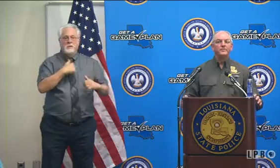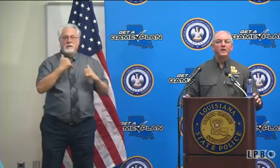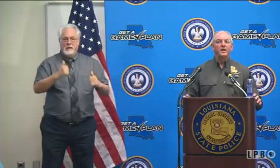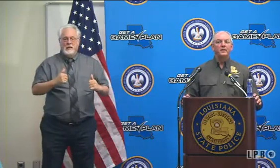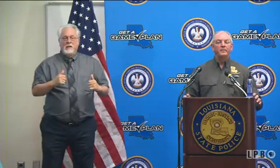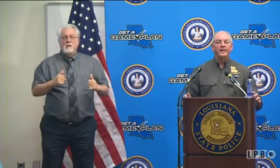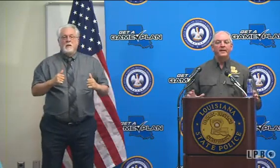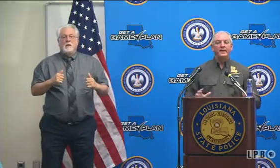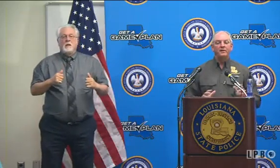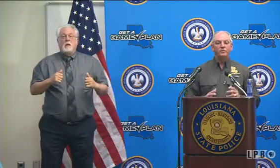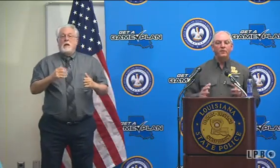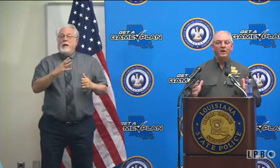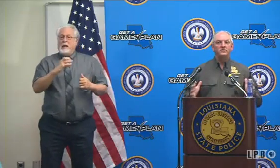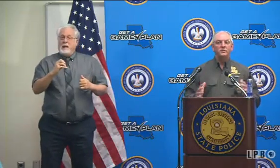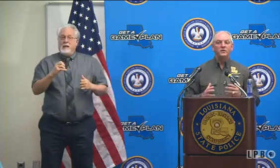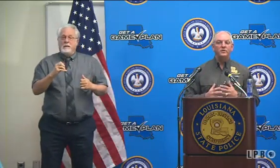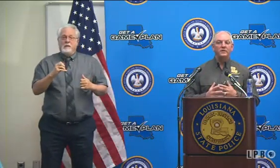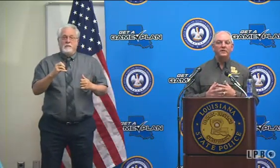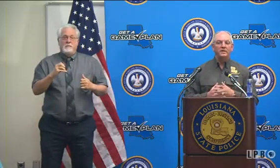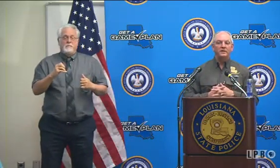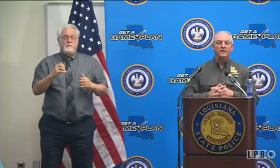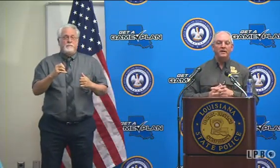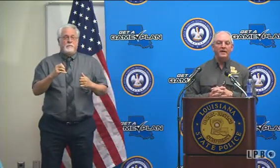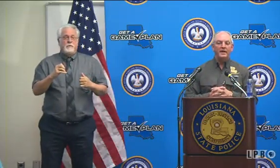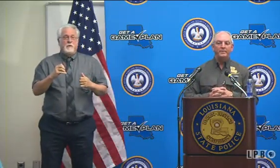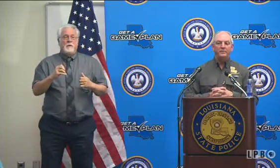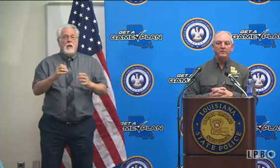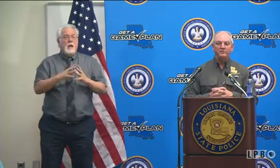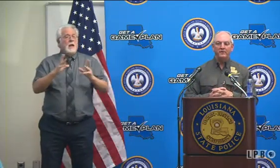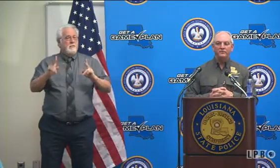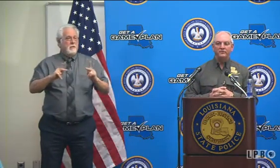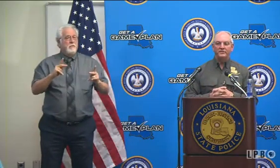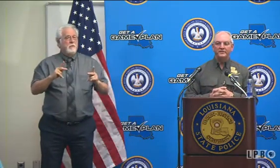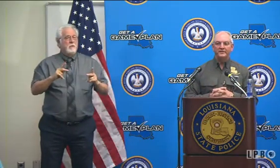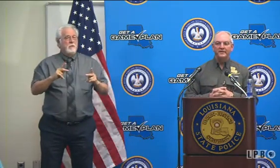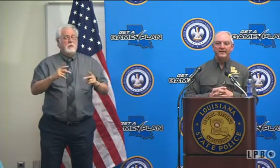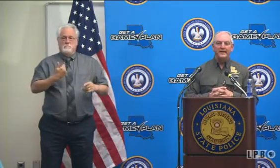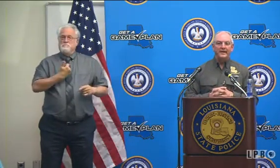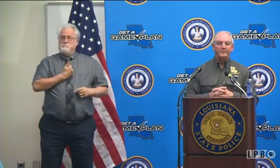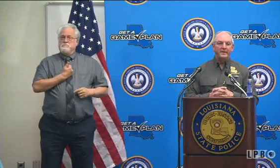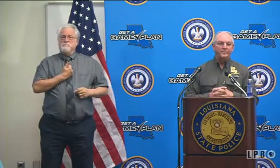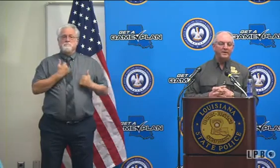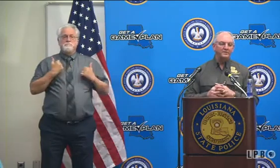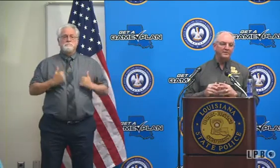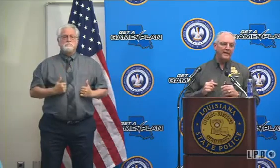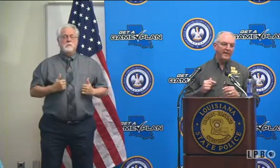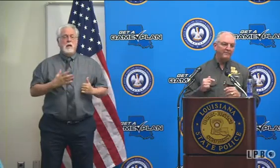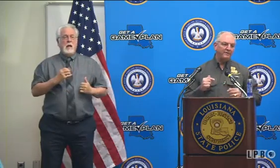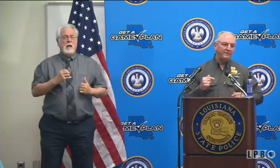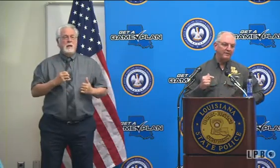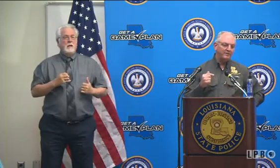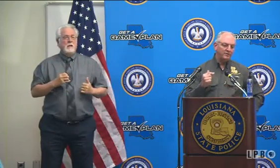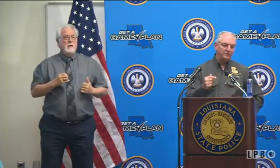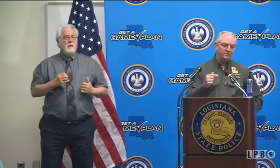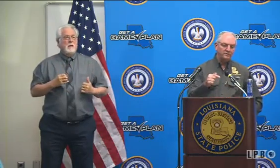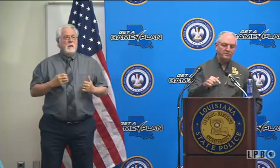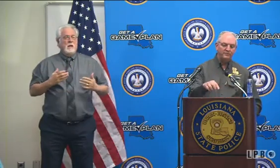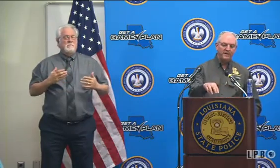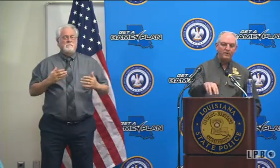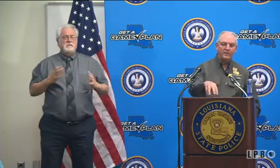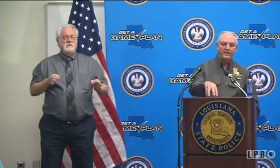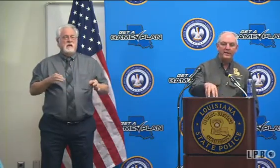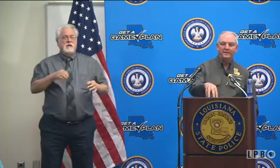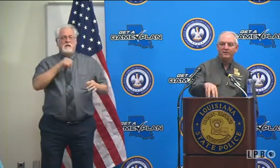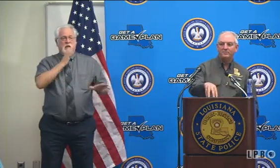happens. And look, we also know that a lot of people are self-sufficient, and because they haven't chosen